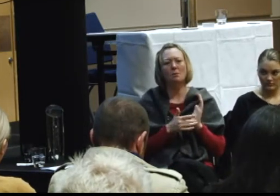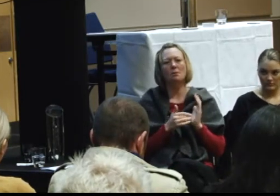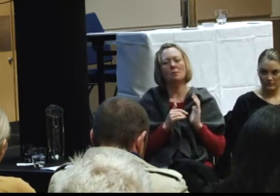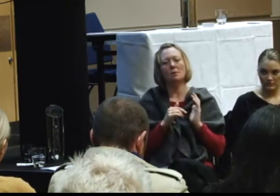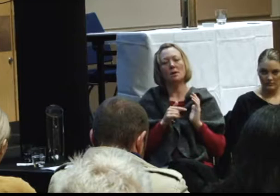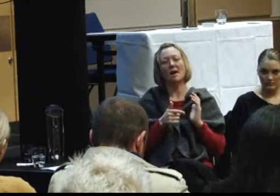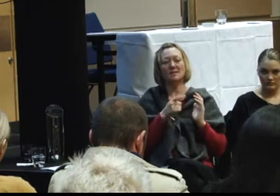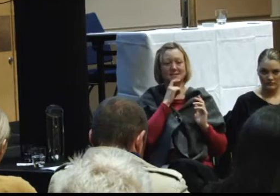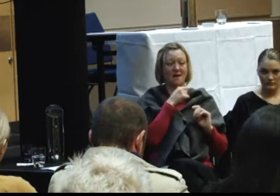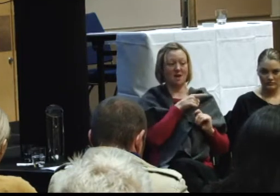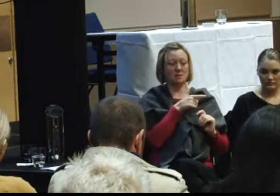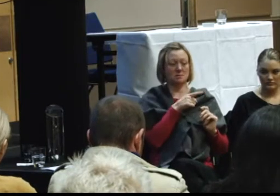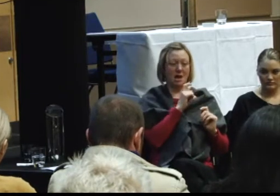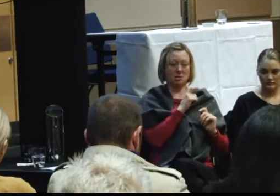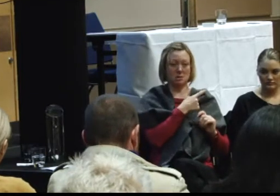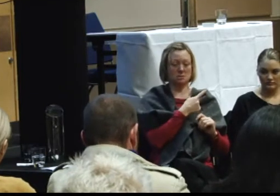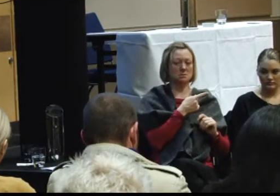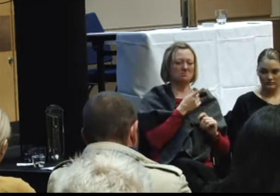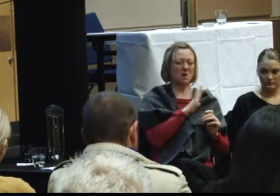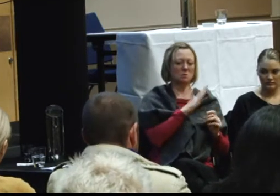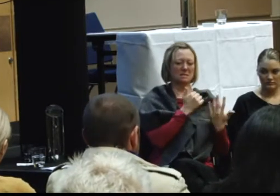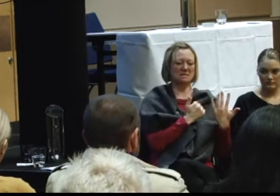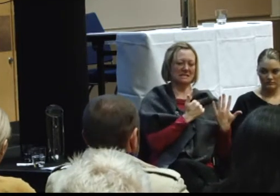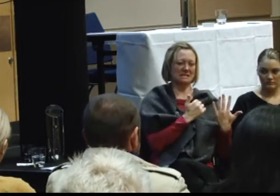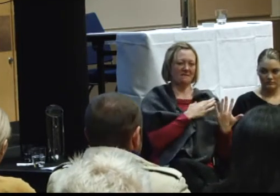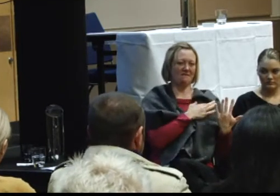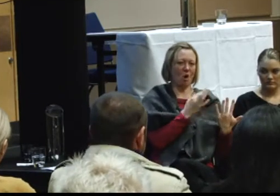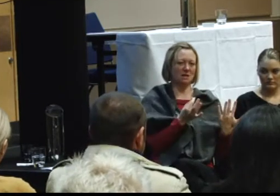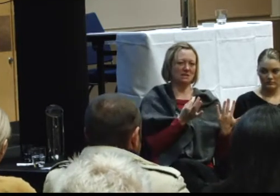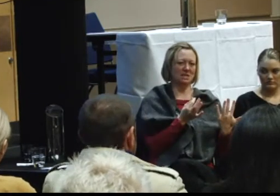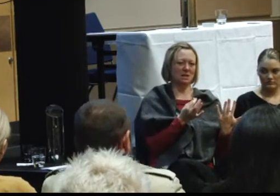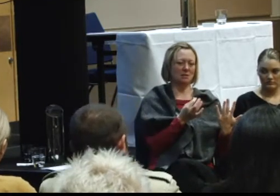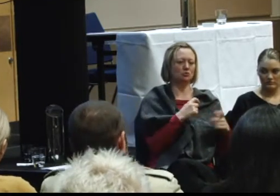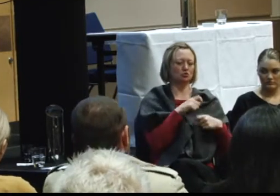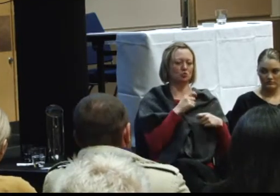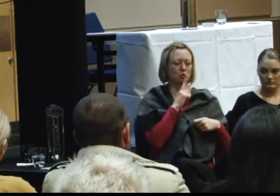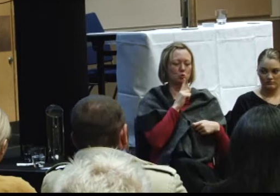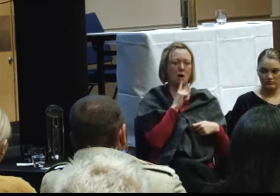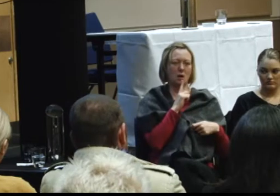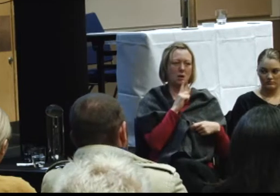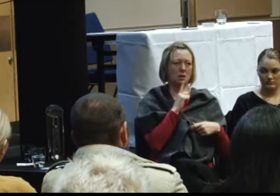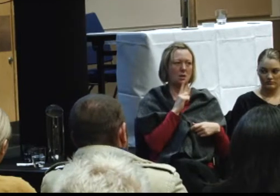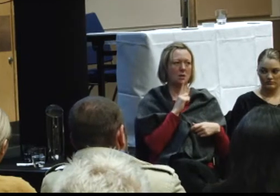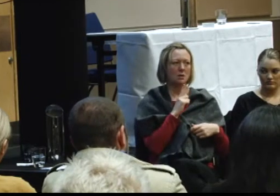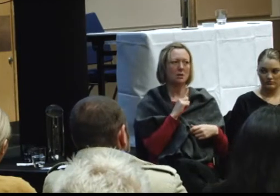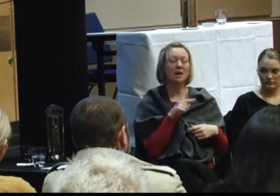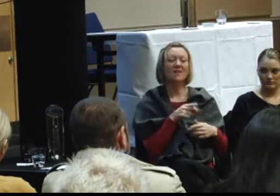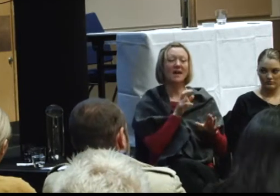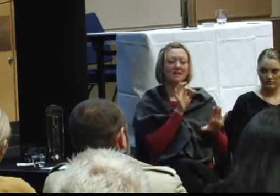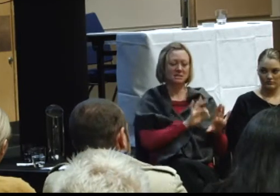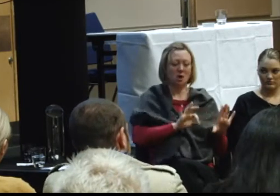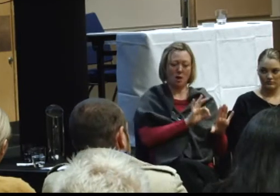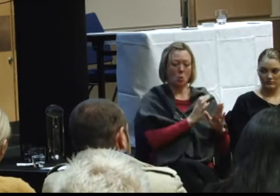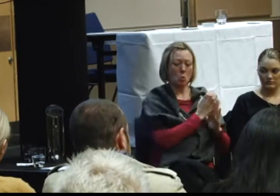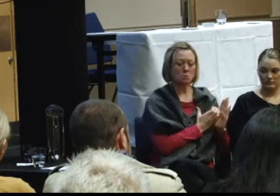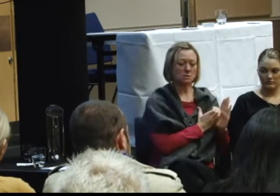staff at Catalyst, we have about half a dozen that volunteer to be tutors. And they design their courses,